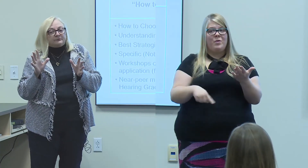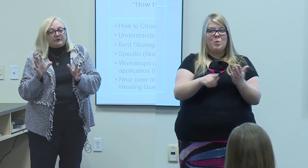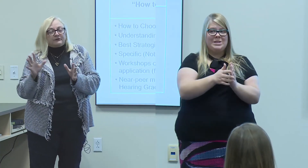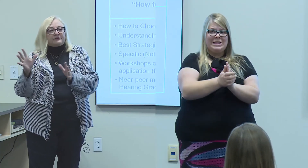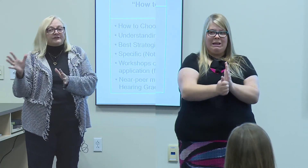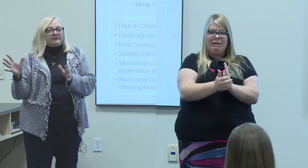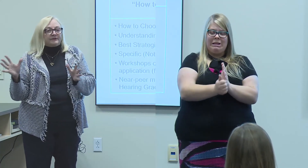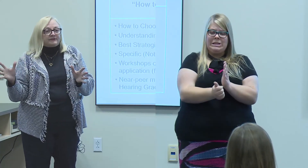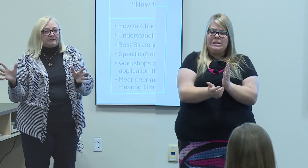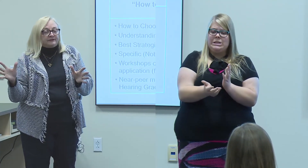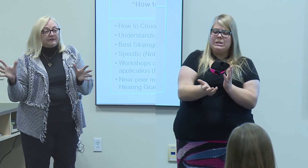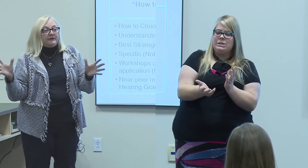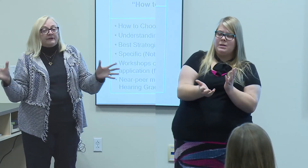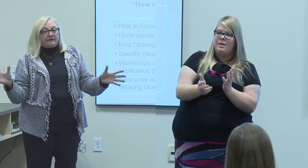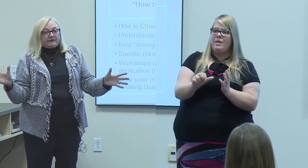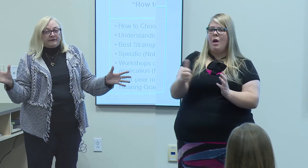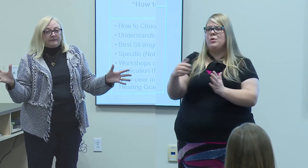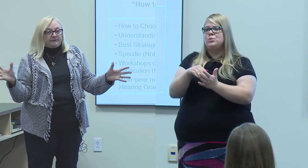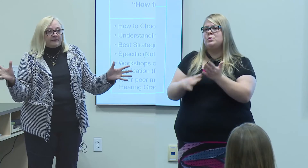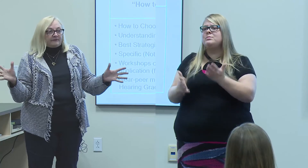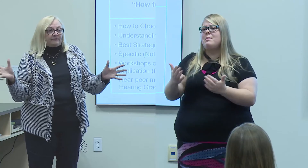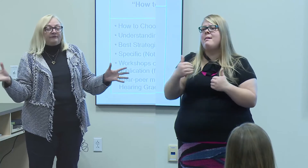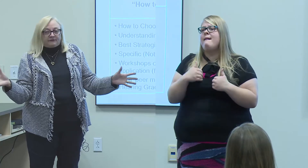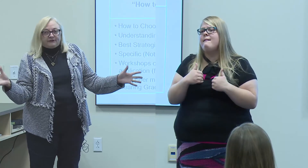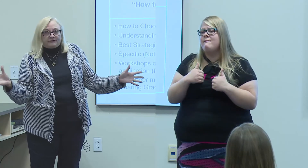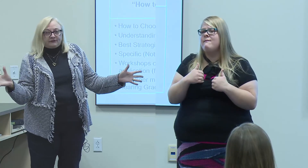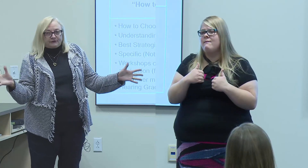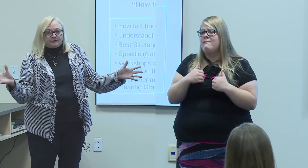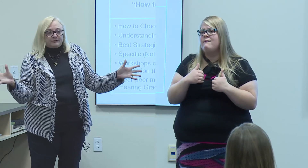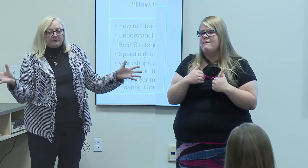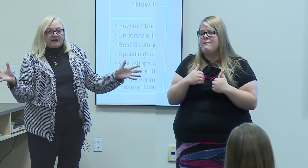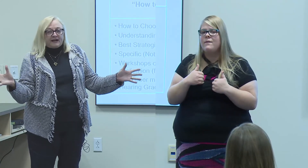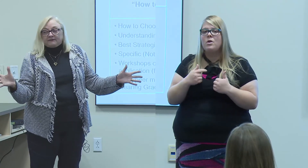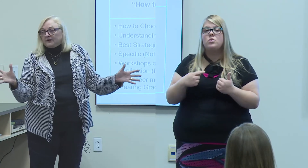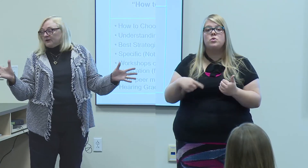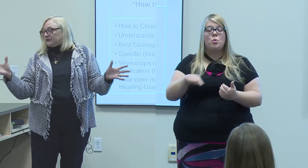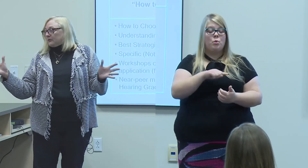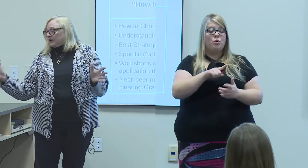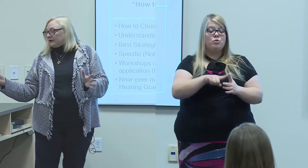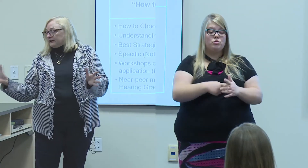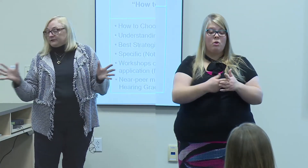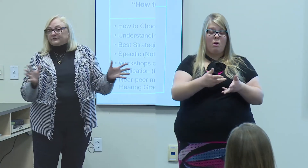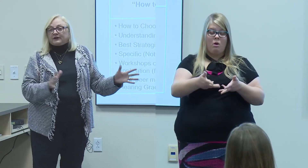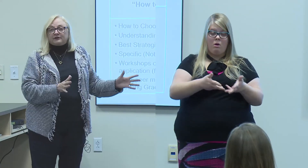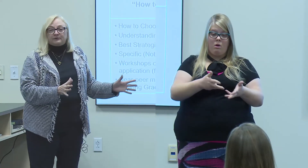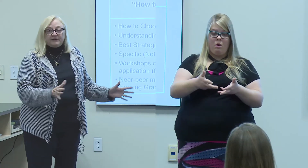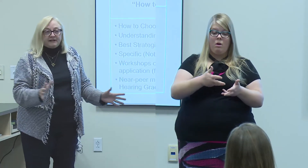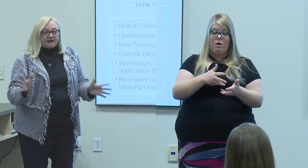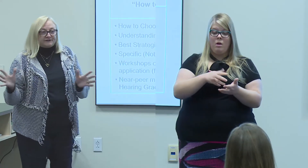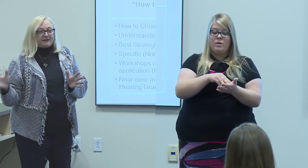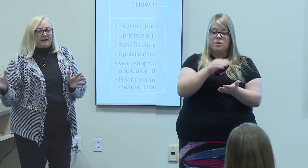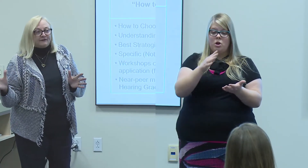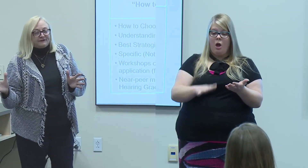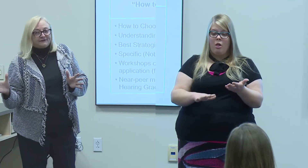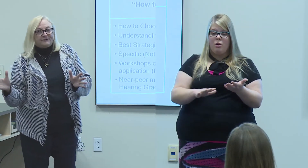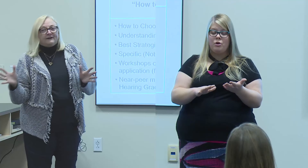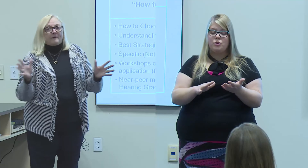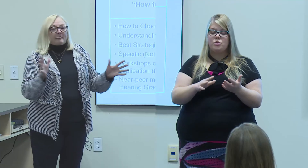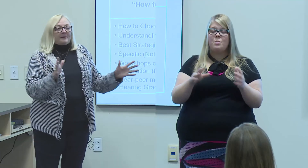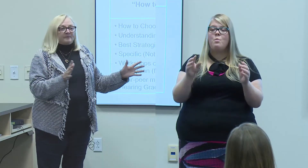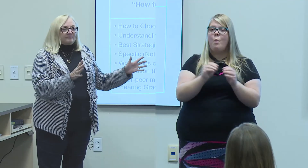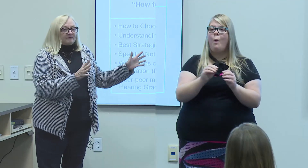have exposure to some of the skills that these students might have. So we're going to start treating our